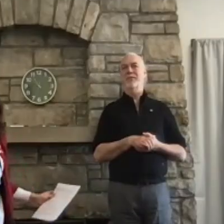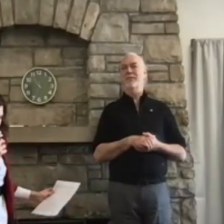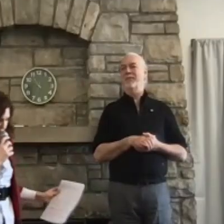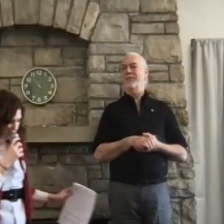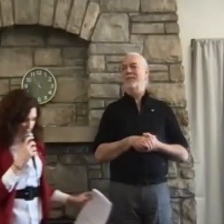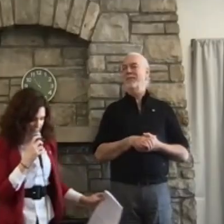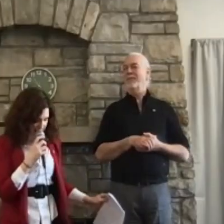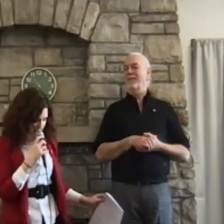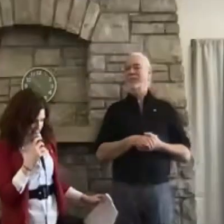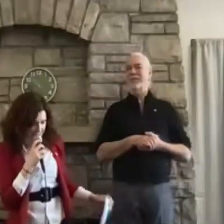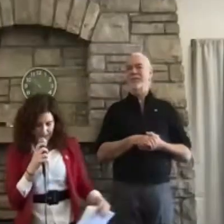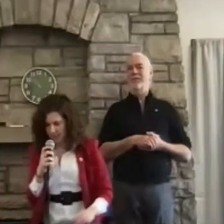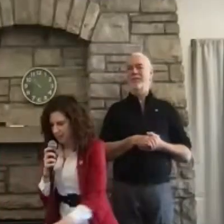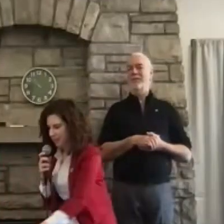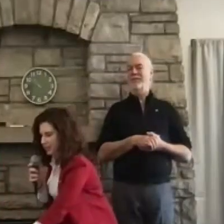Yeah.